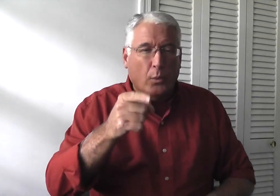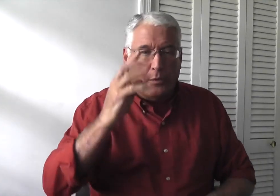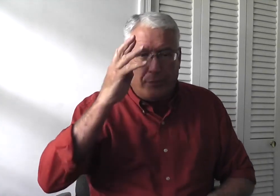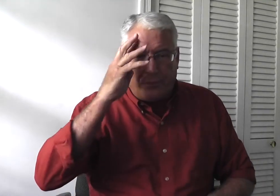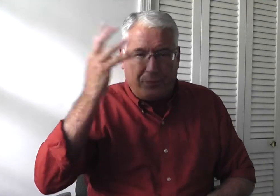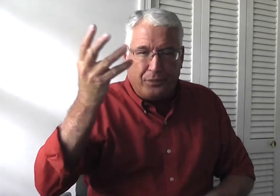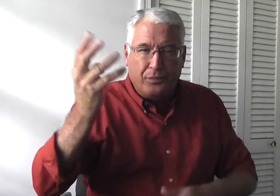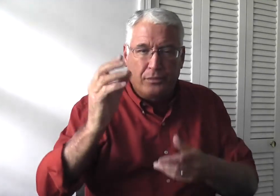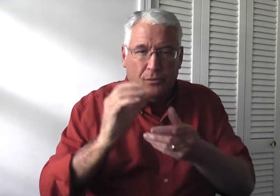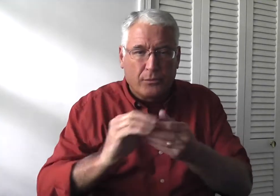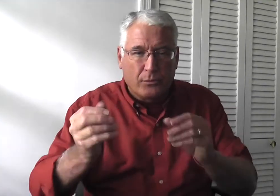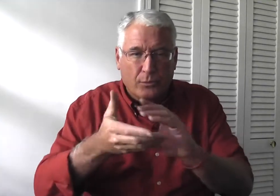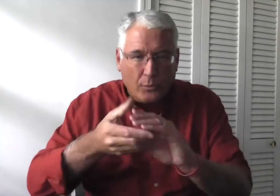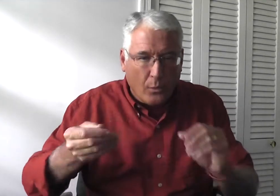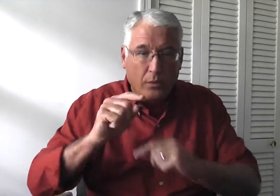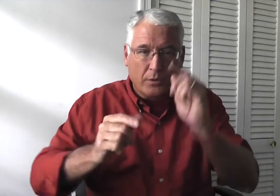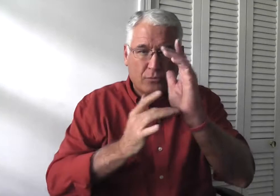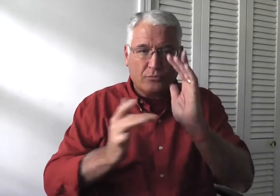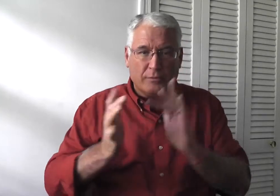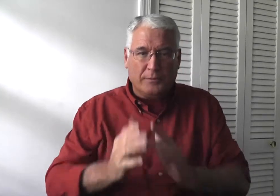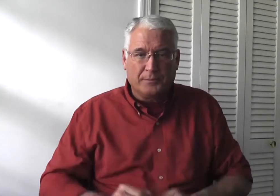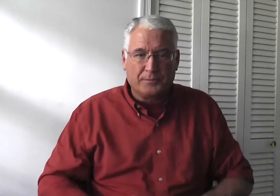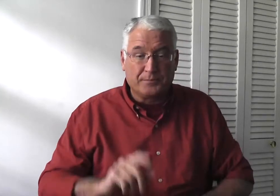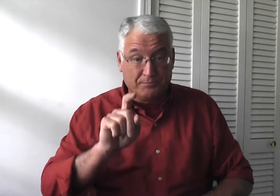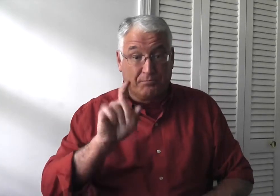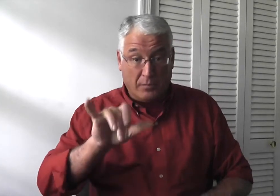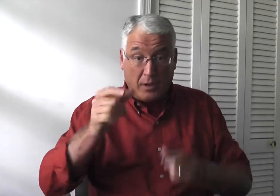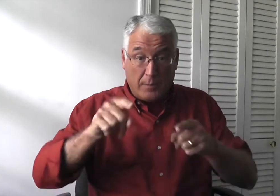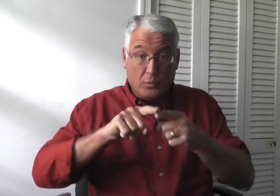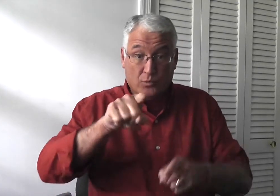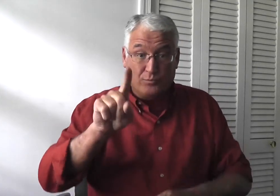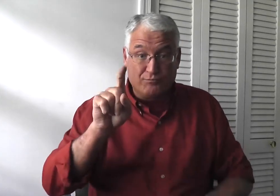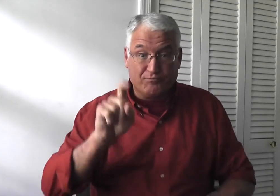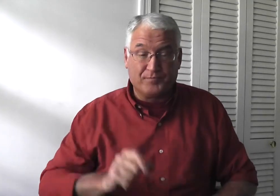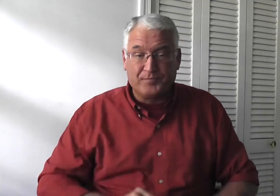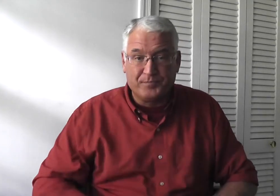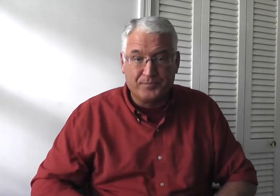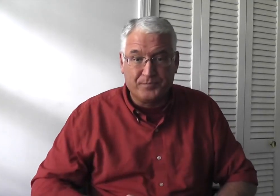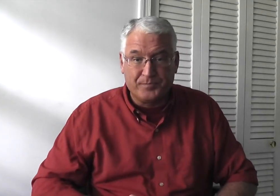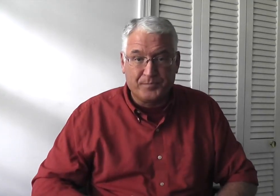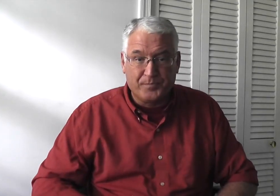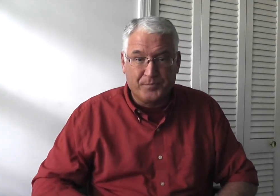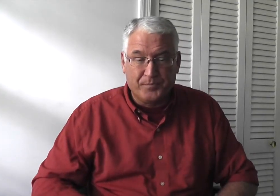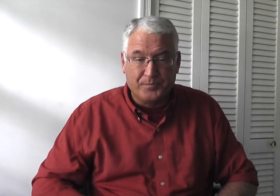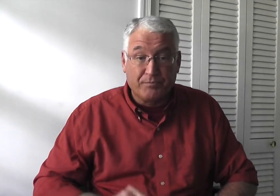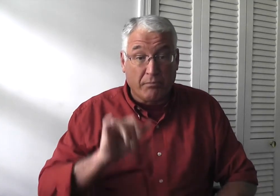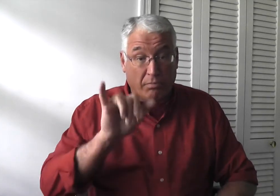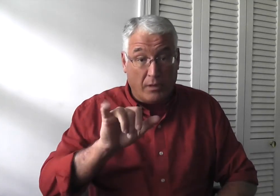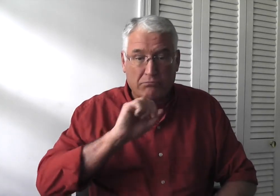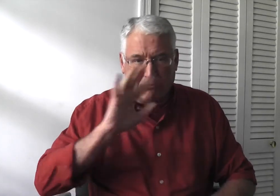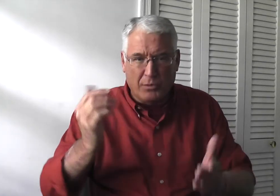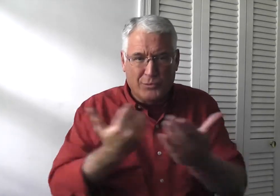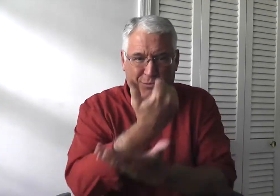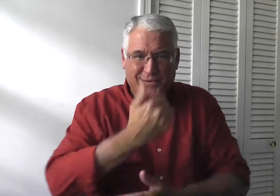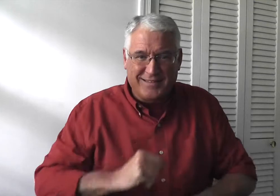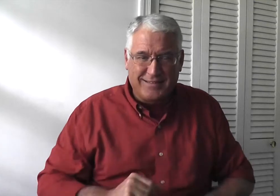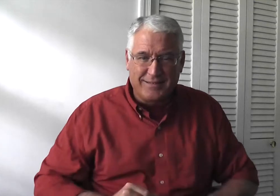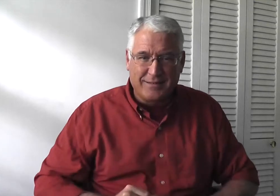Do people say that you have a ridiculous story about Jesus? Is that what's happened to you? If it has, that's